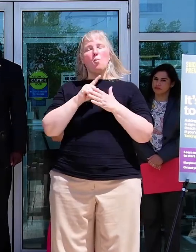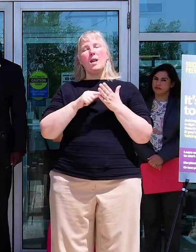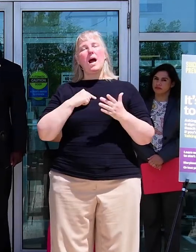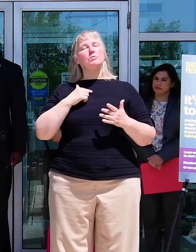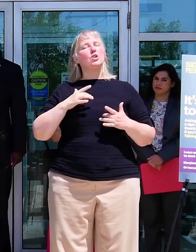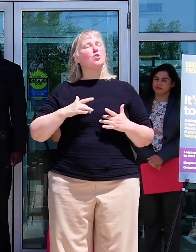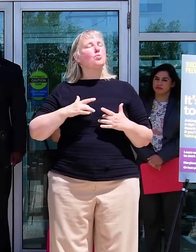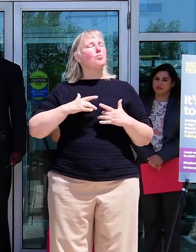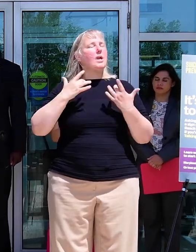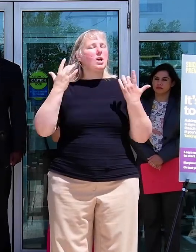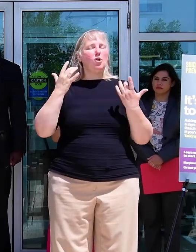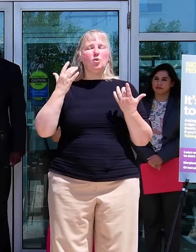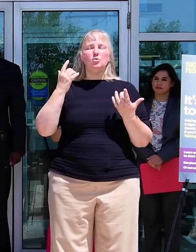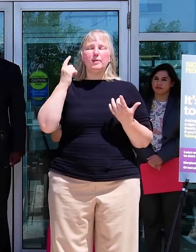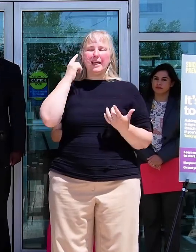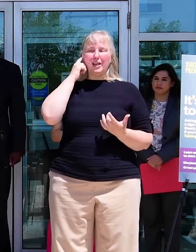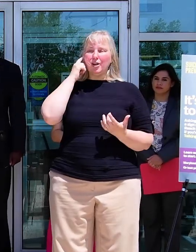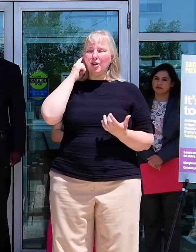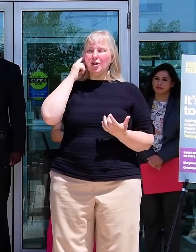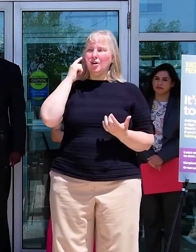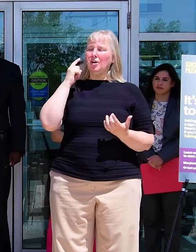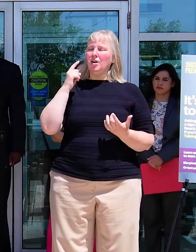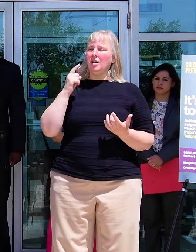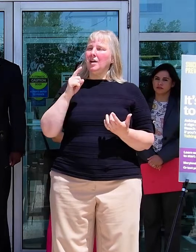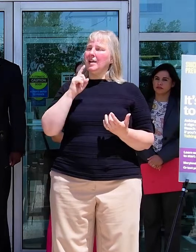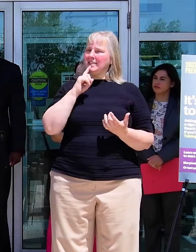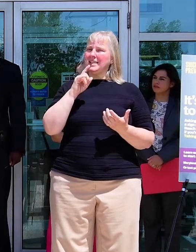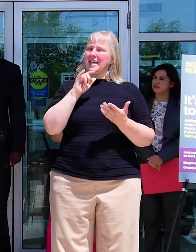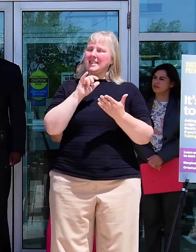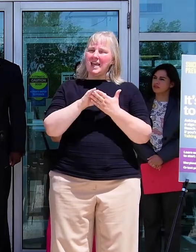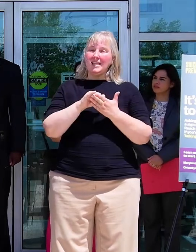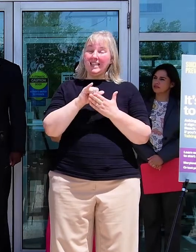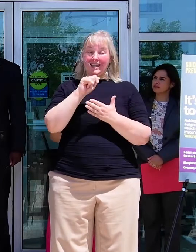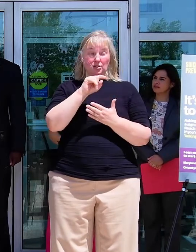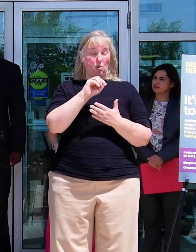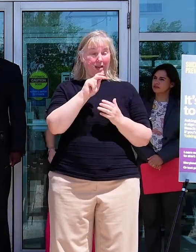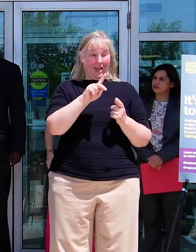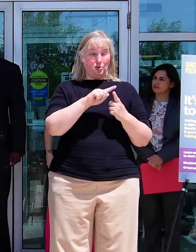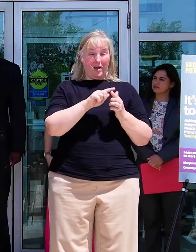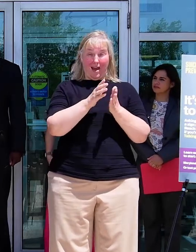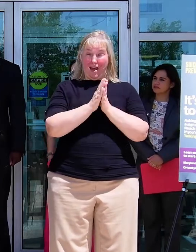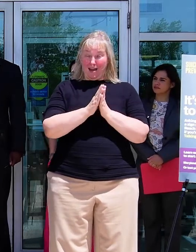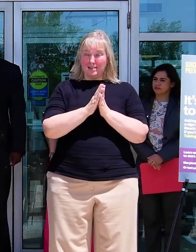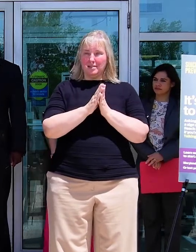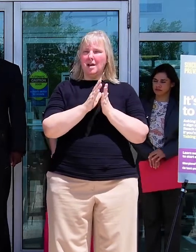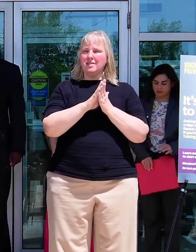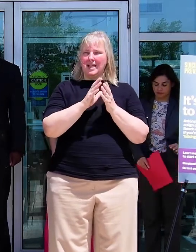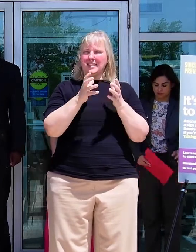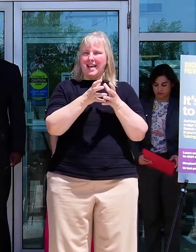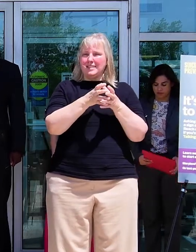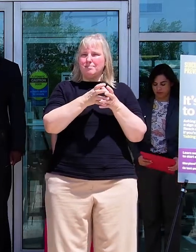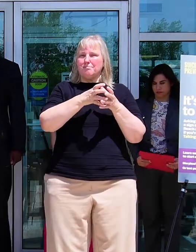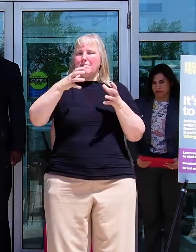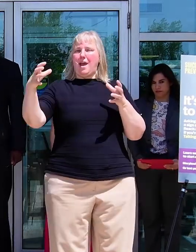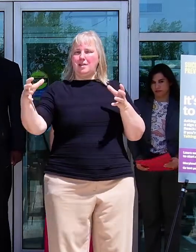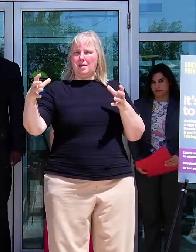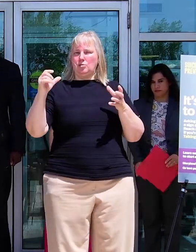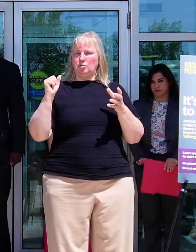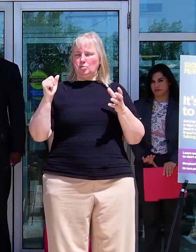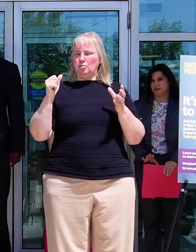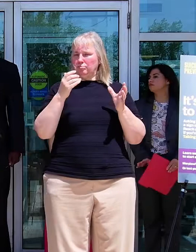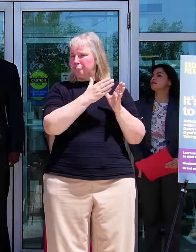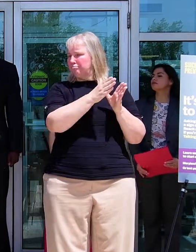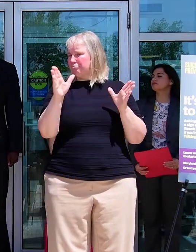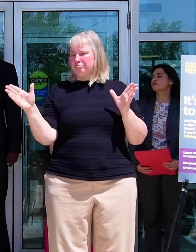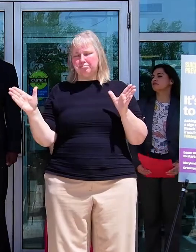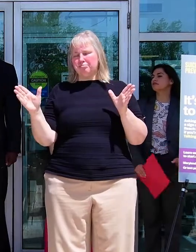hear was that It's Okay to Ask was expanded to a broader set of the Howard County population, across